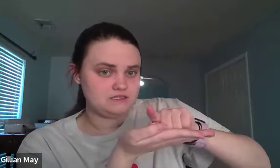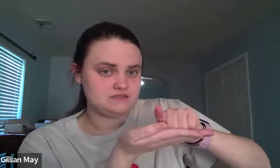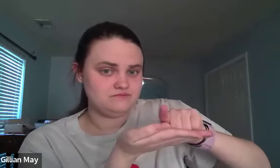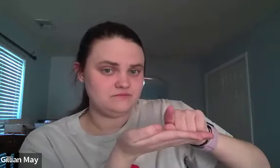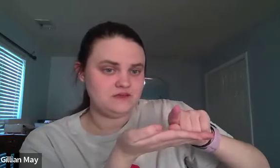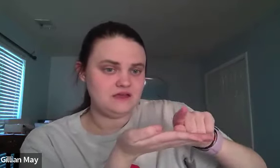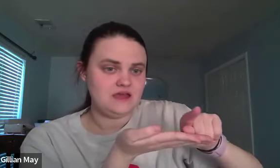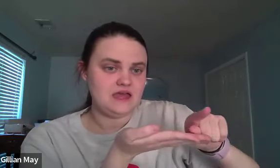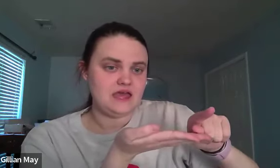across.